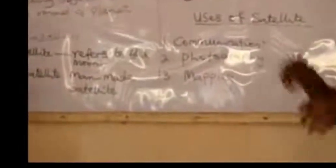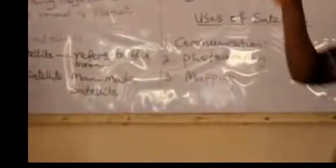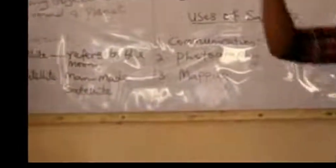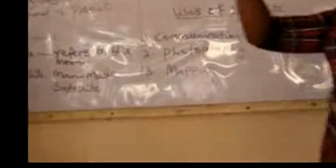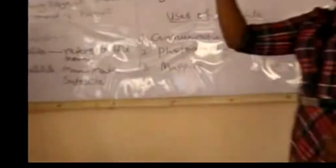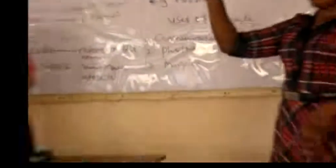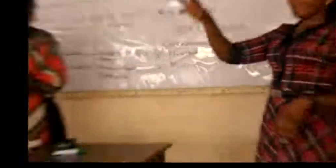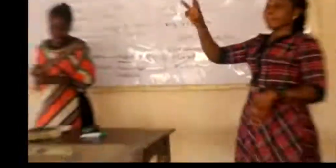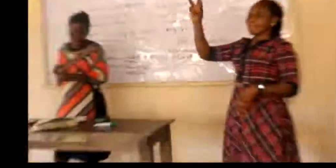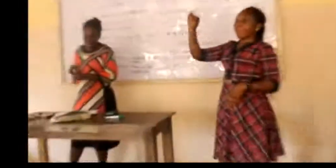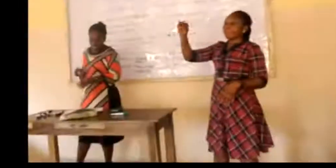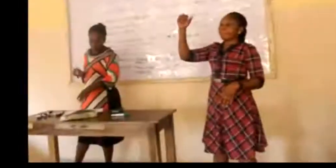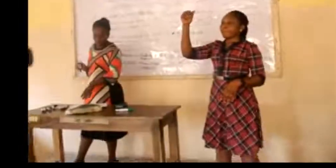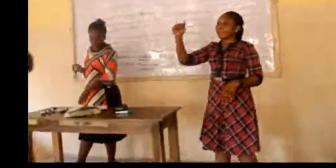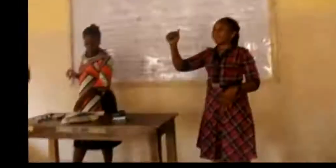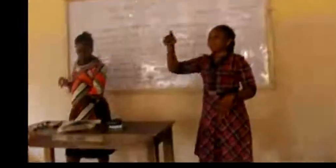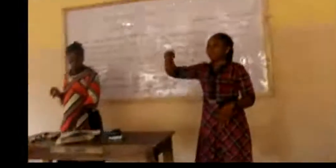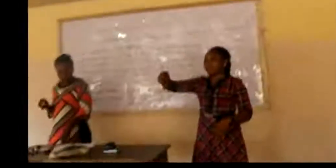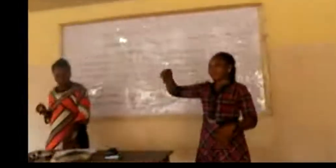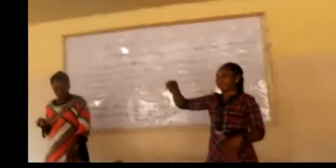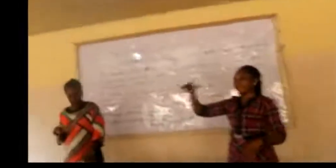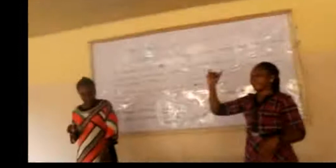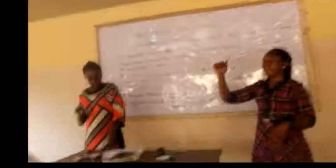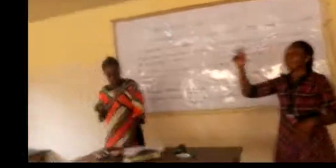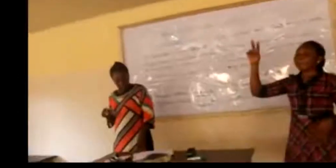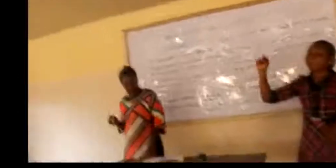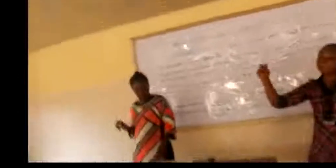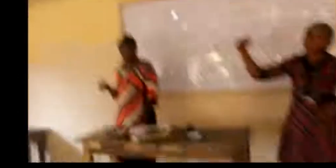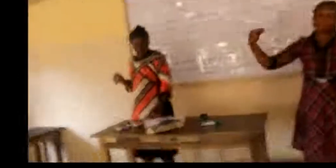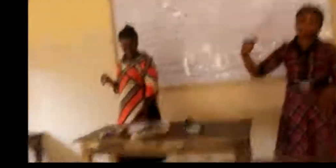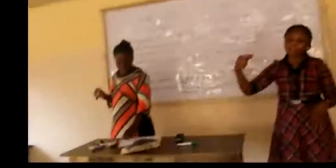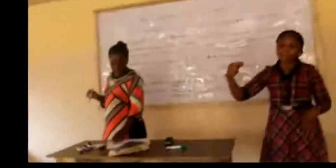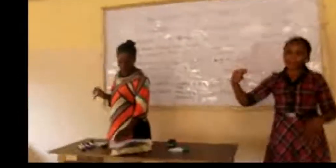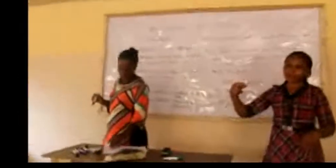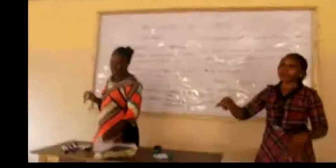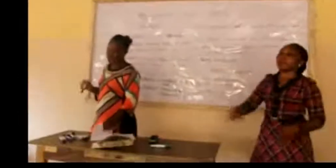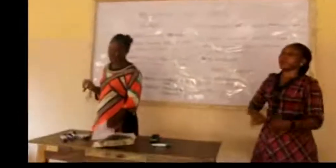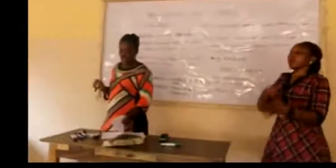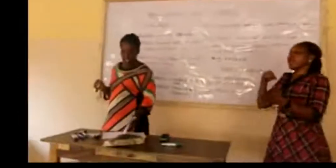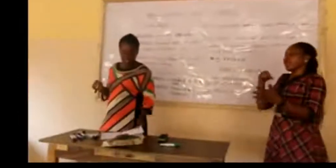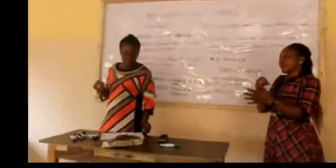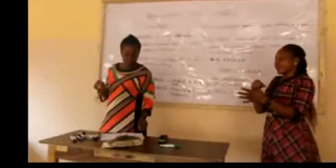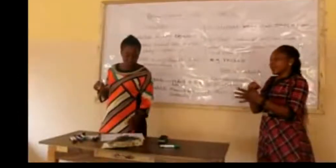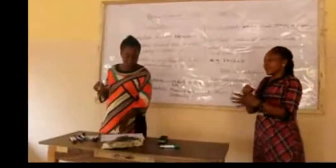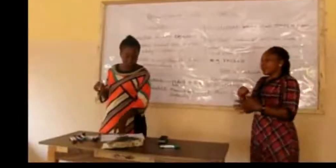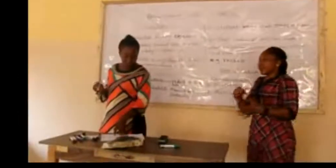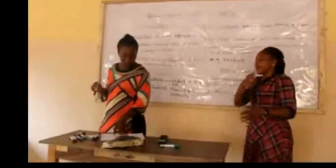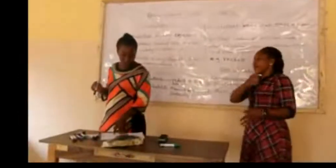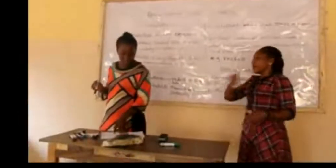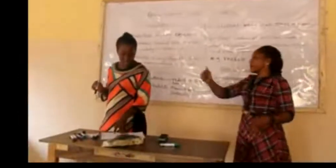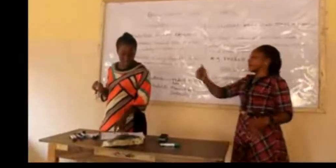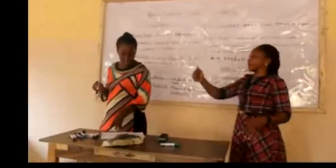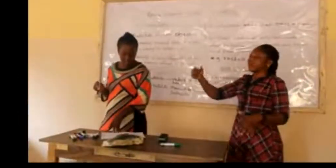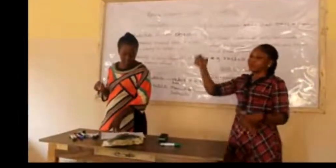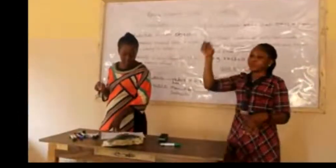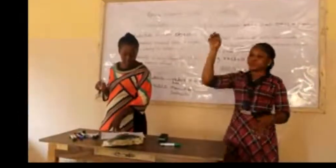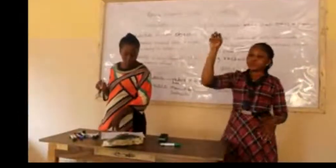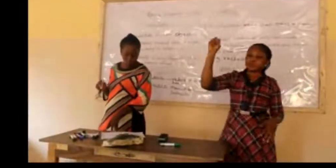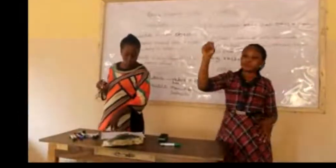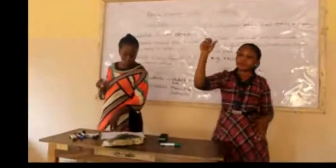A satellite has made it possible to map pieces of land in order to shape erosion,